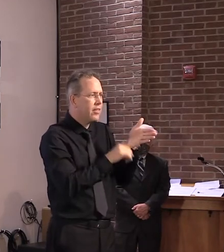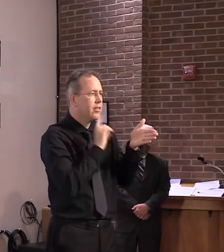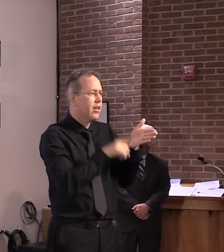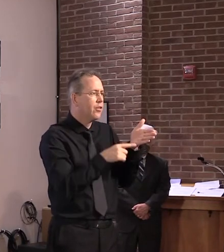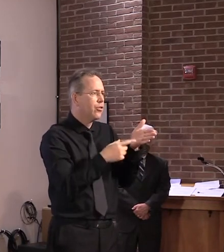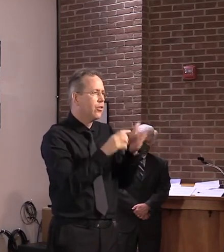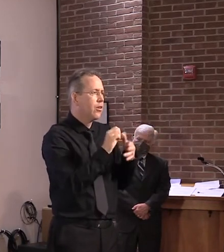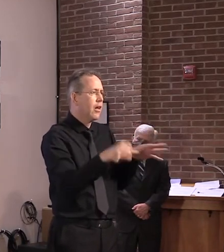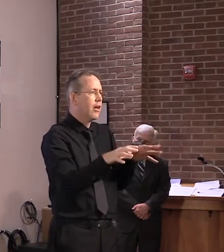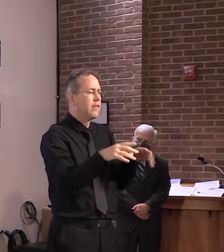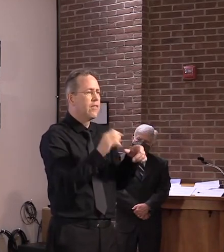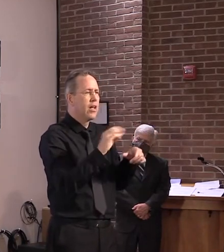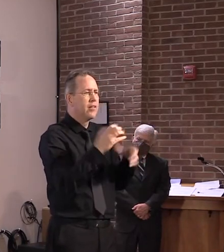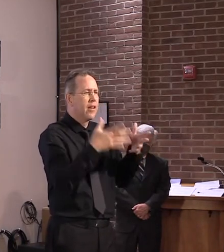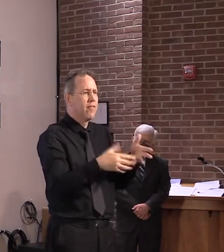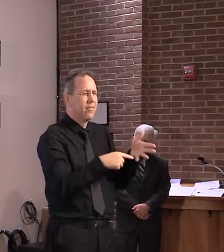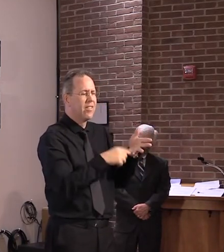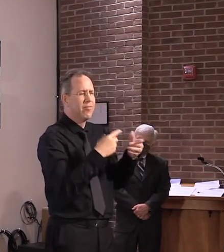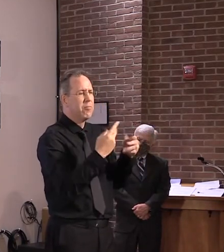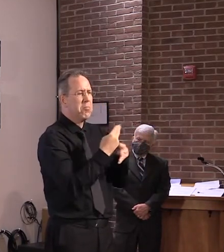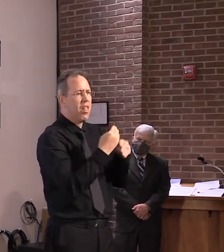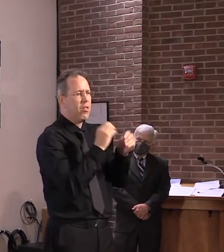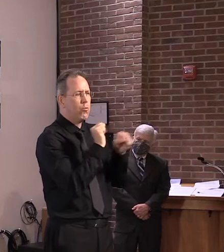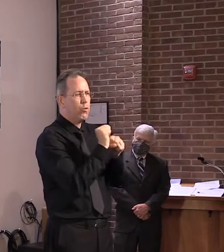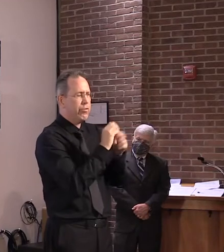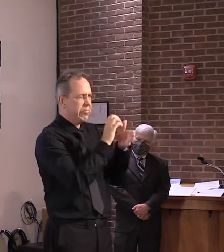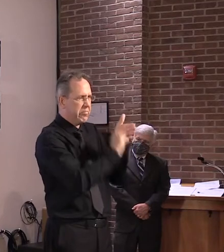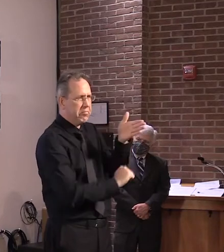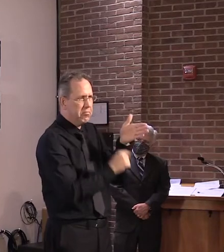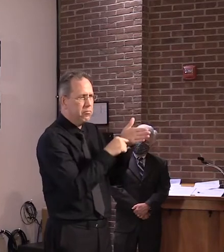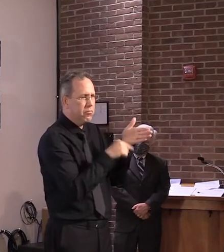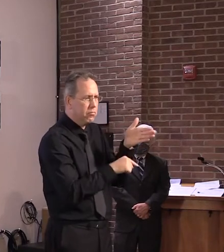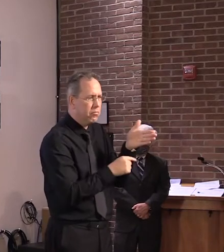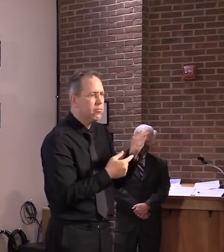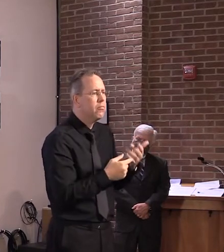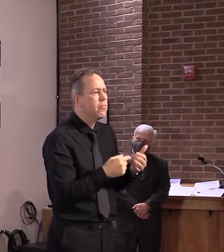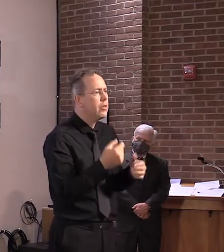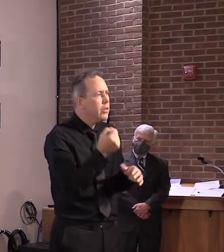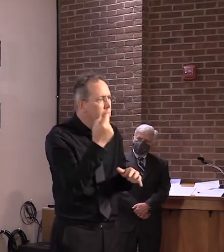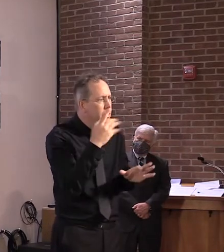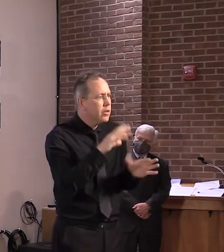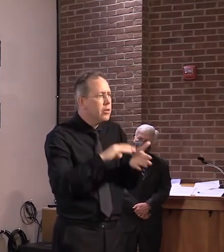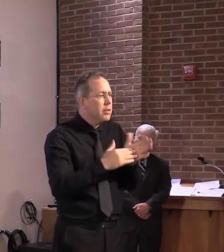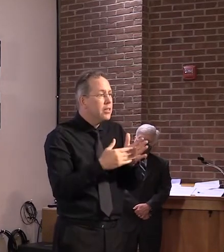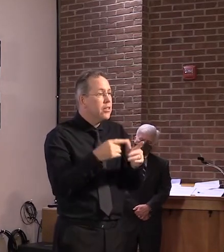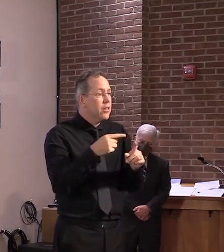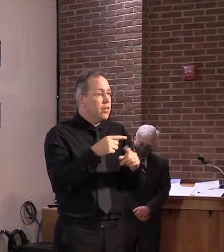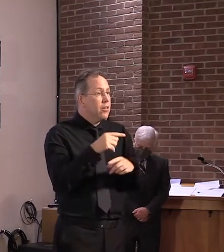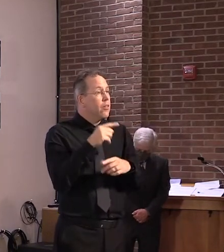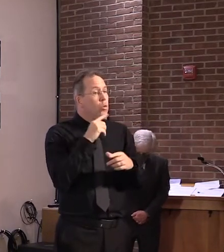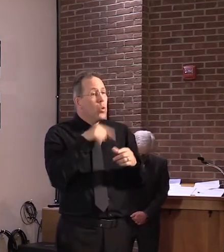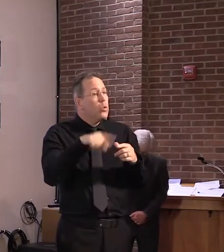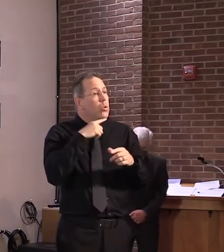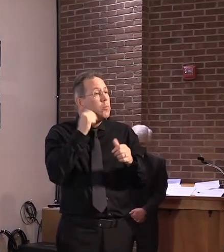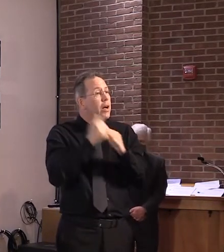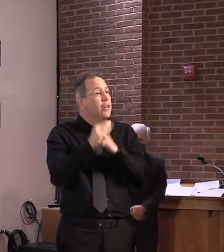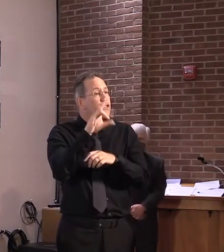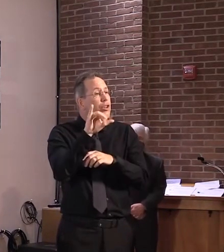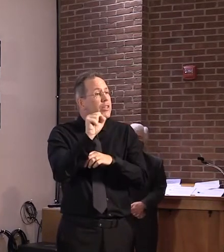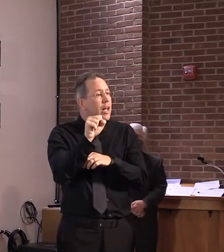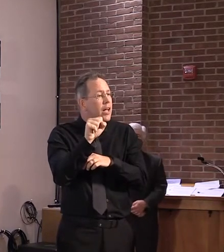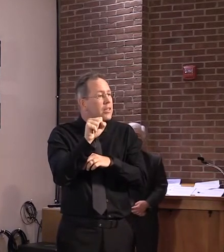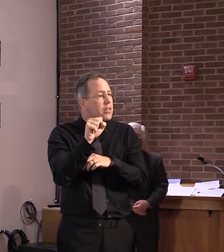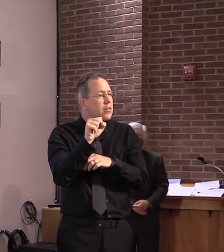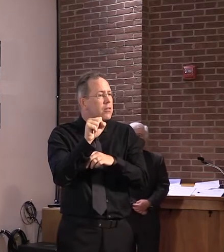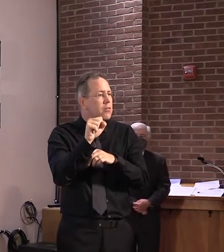that group who usually are falling within that 30 days So 30 days have not yet gone